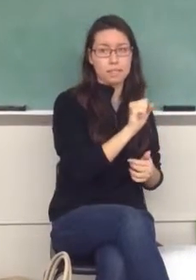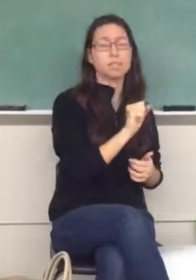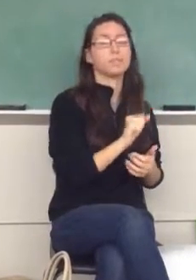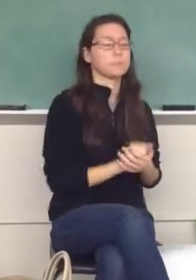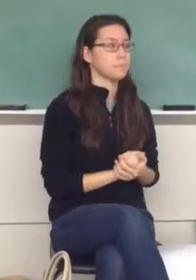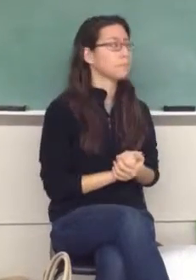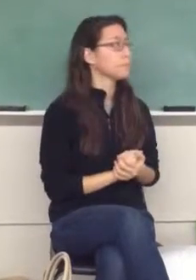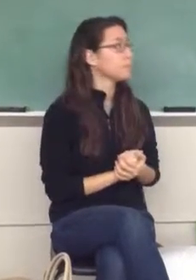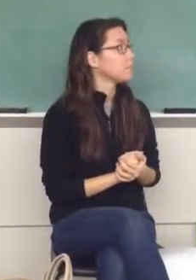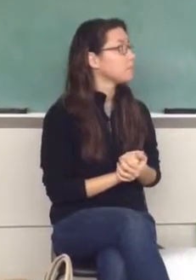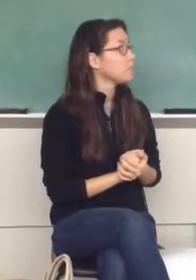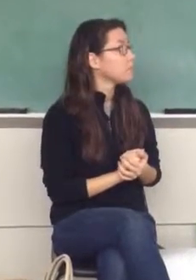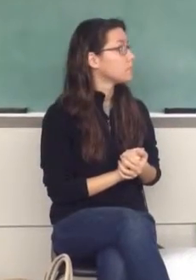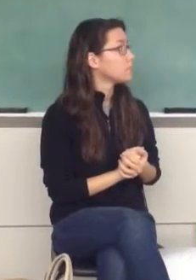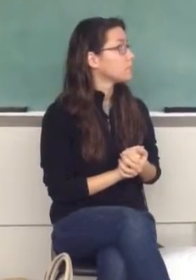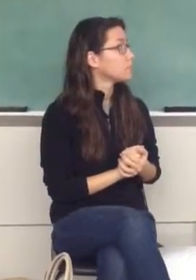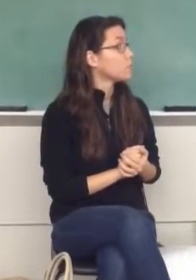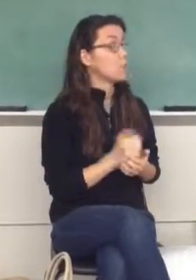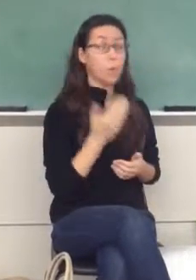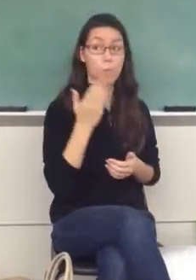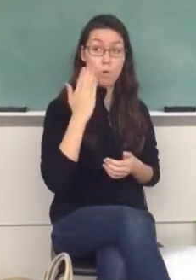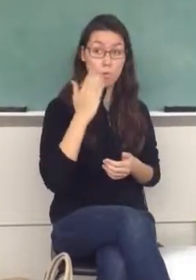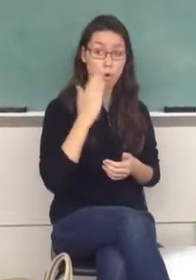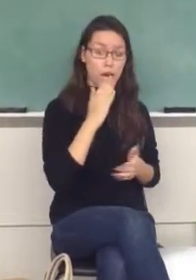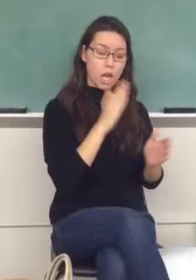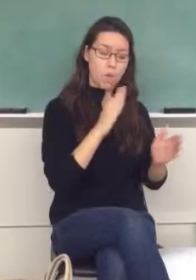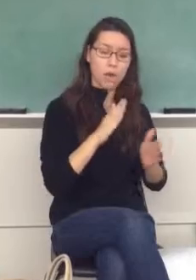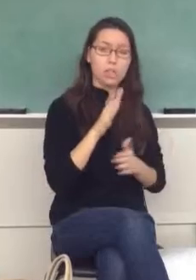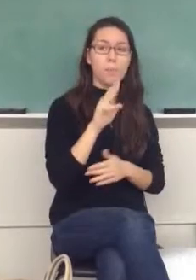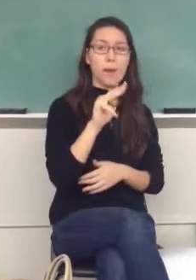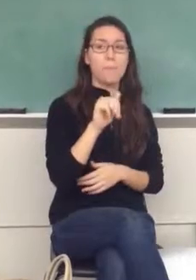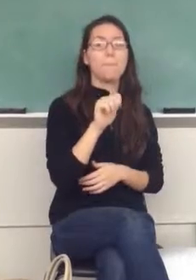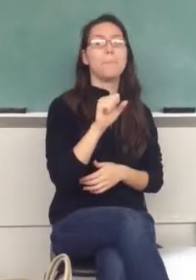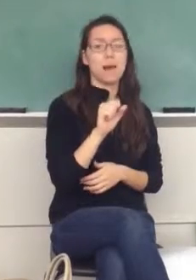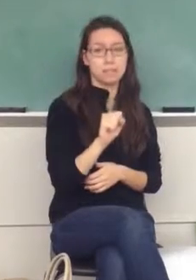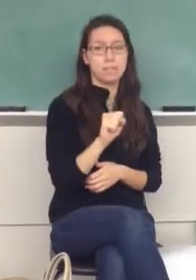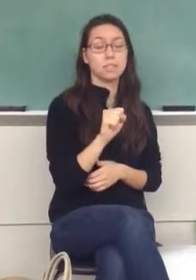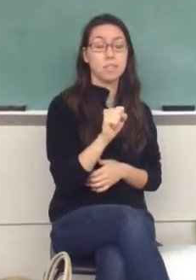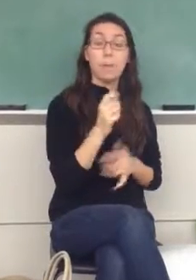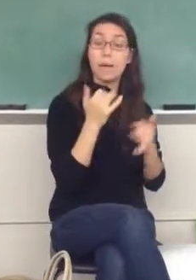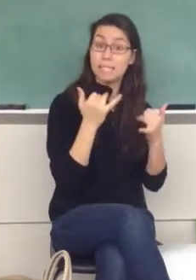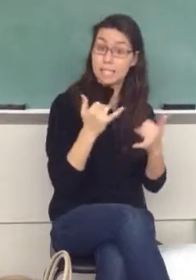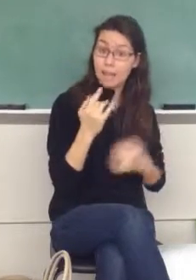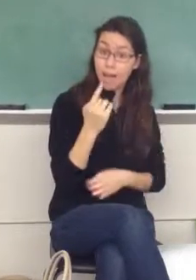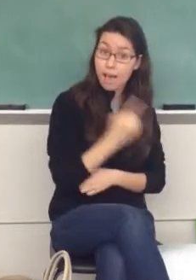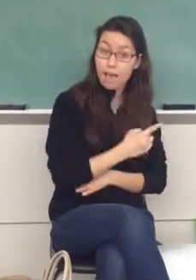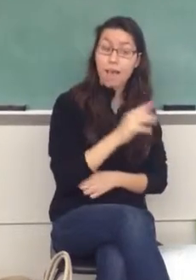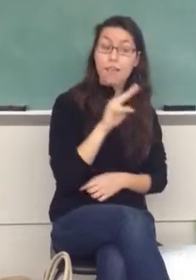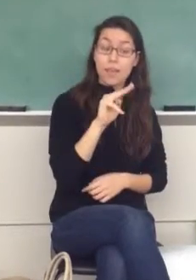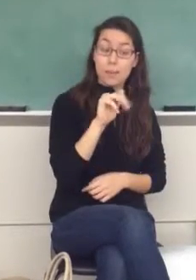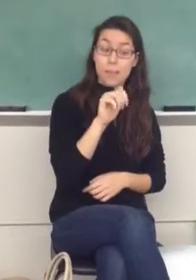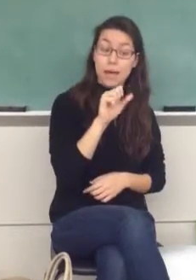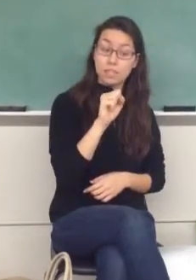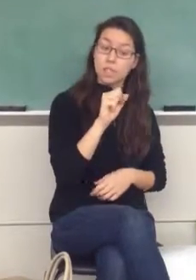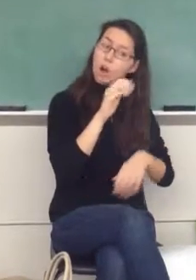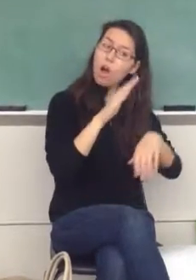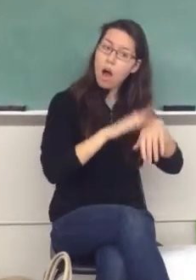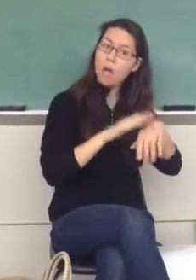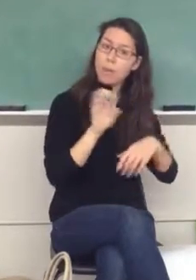So he arranged them by atomic mass. Today, the masses are on the periodic table, however, we arrange it